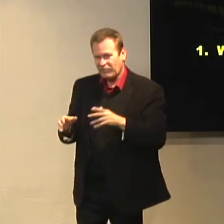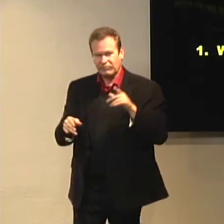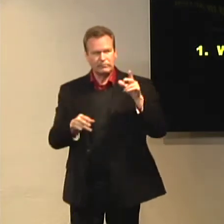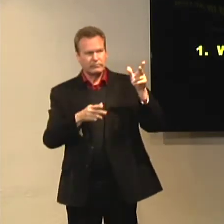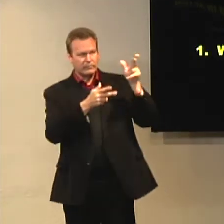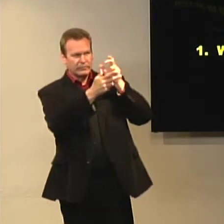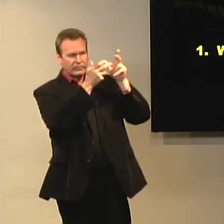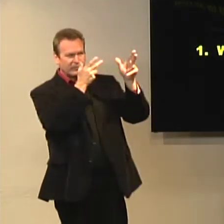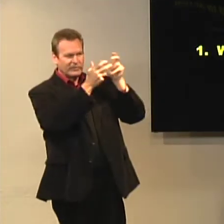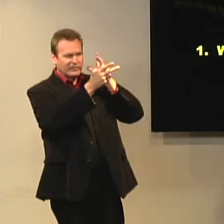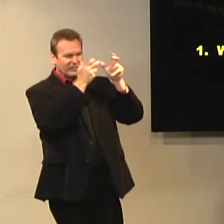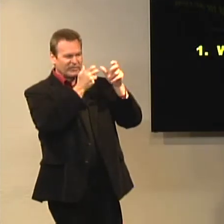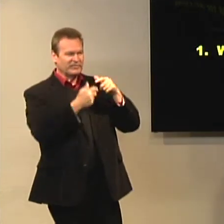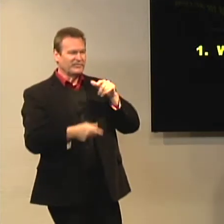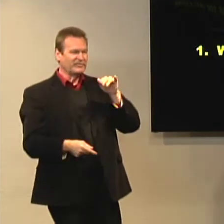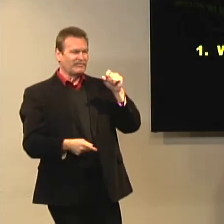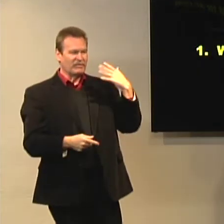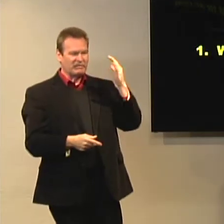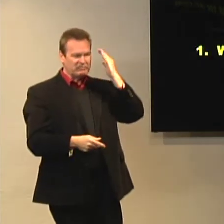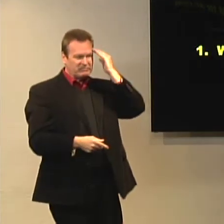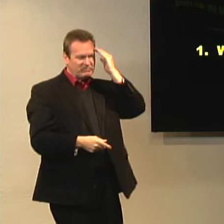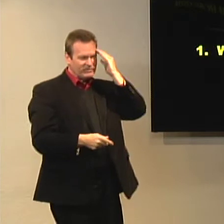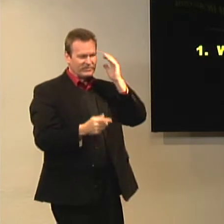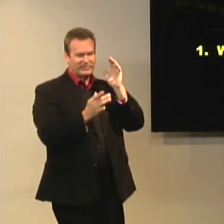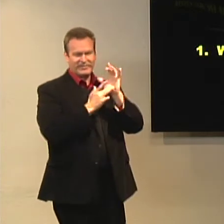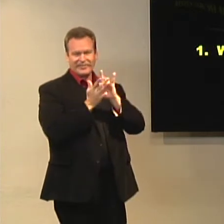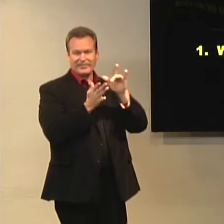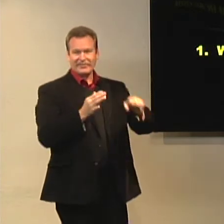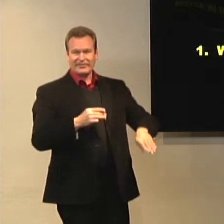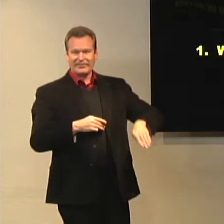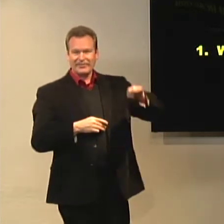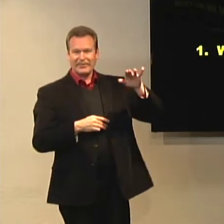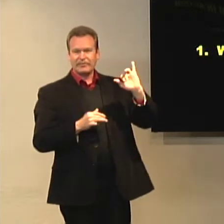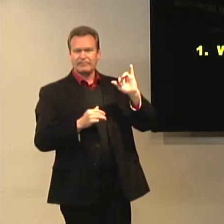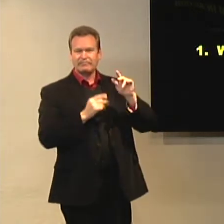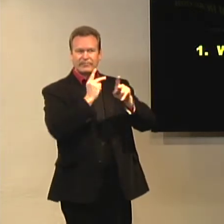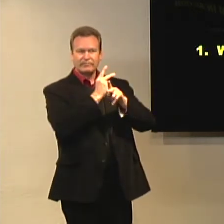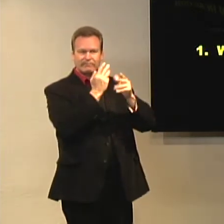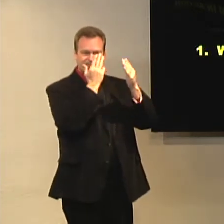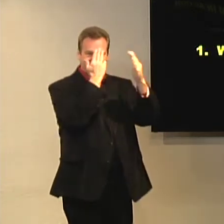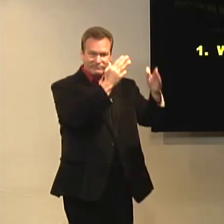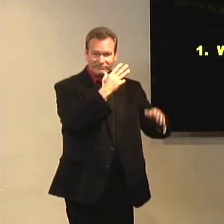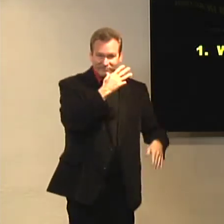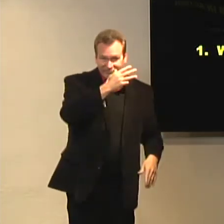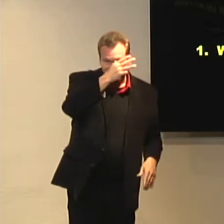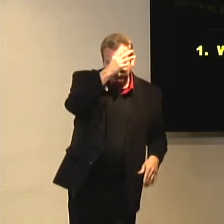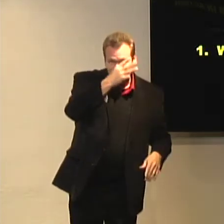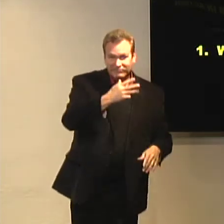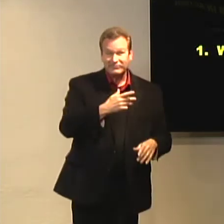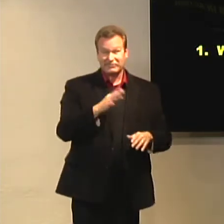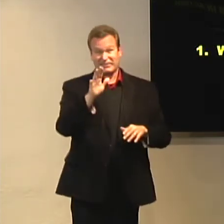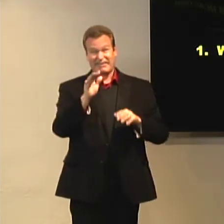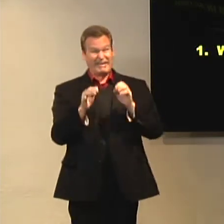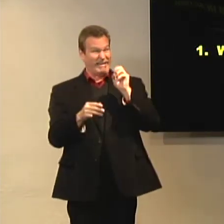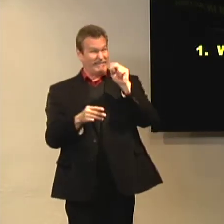showed and taught him. But James took in all that. He knew about Jesus Christ growing up. He saw Jesus obey